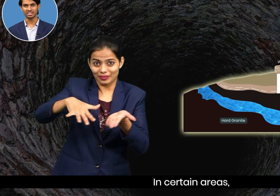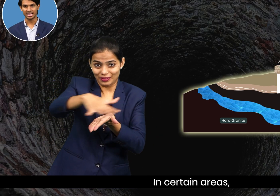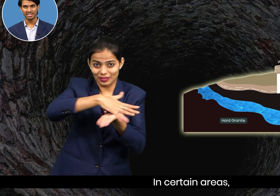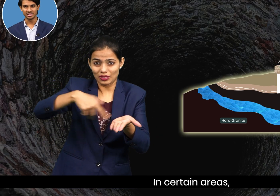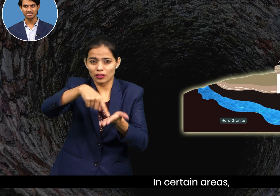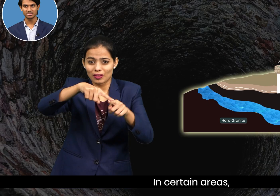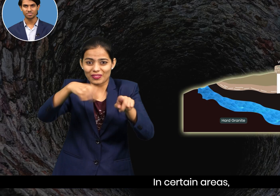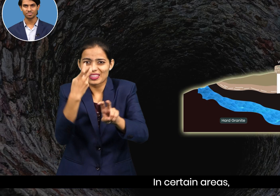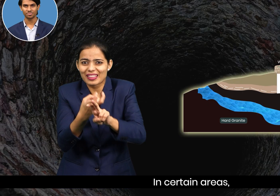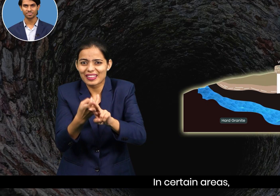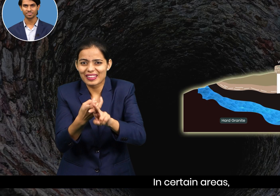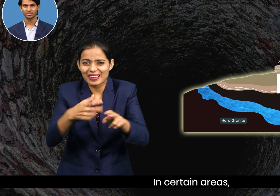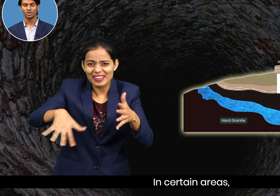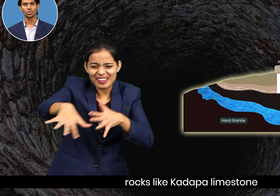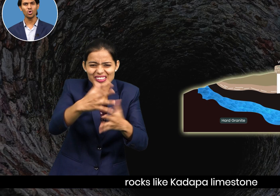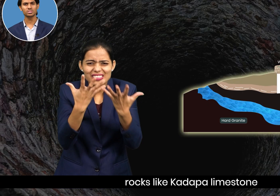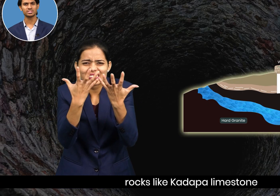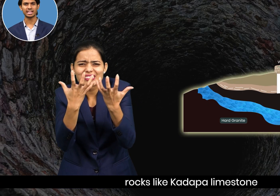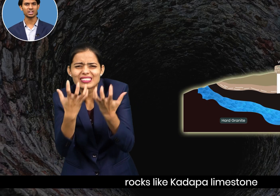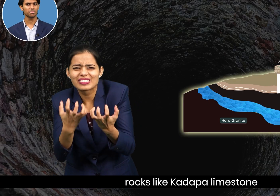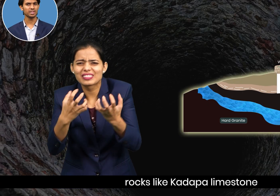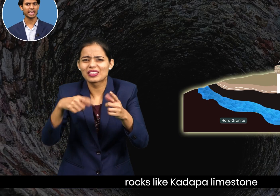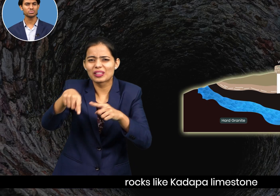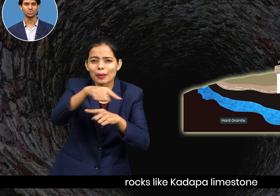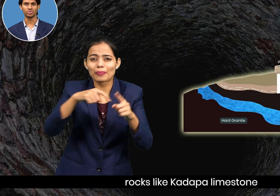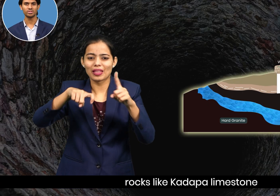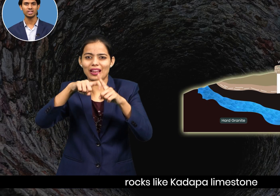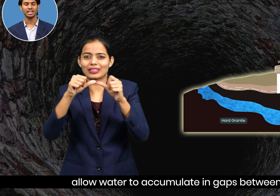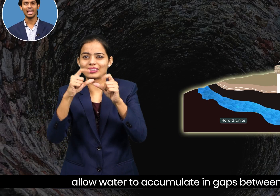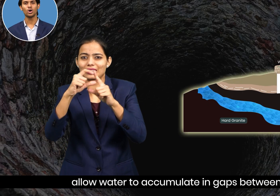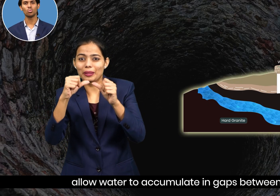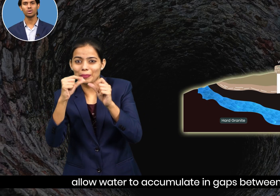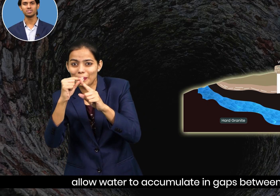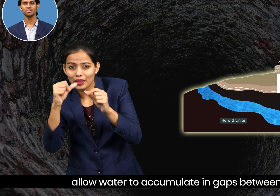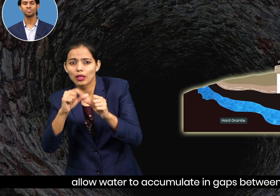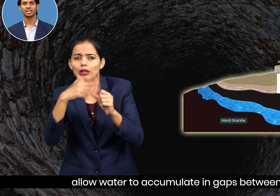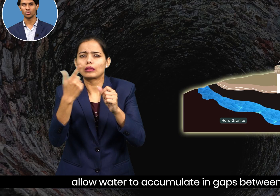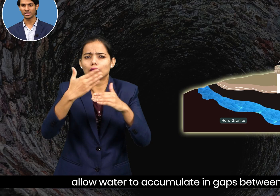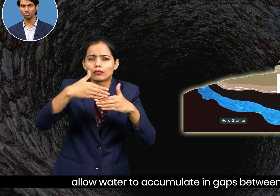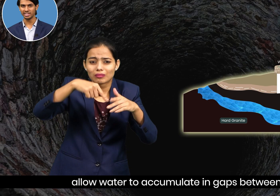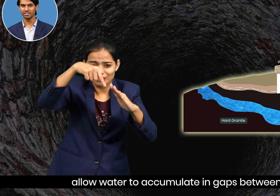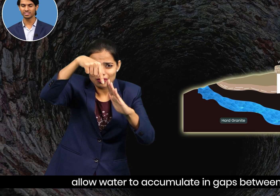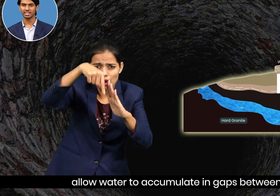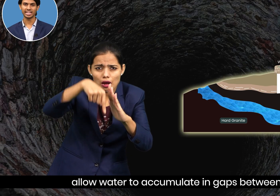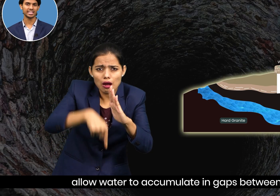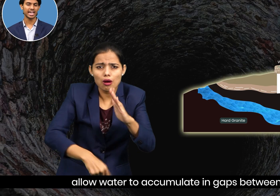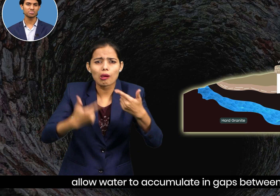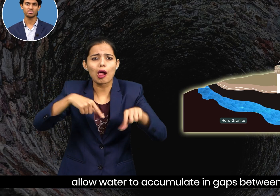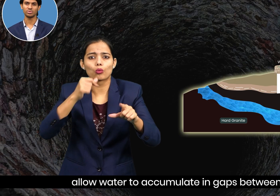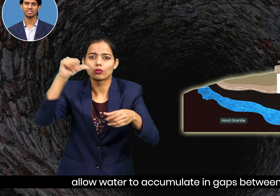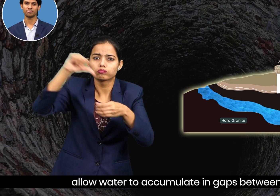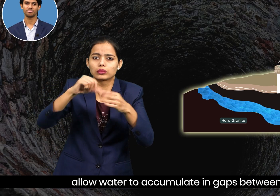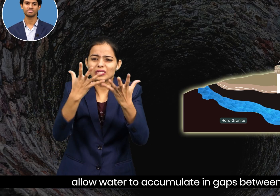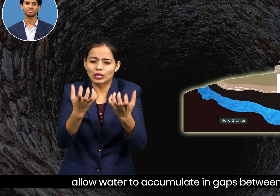In certain areas, rocks like Kadapa limestone allow water to accumulate in